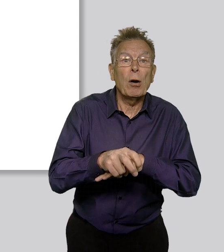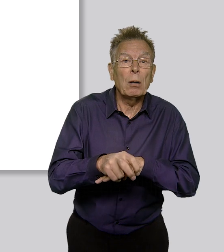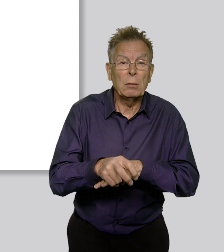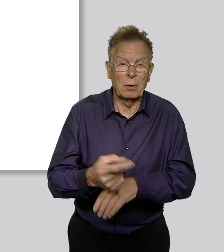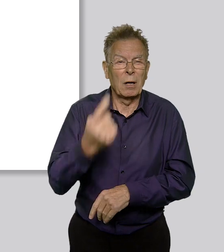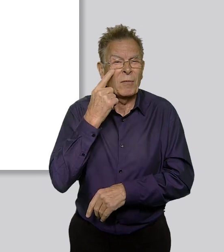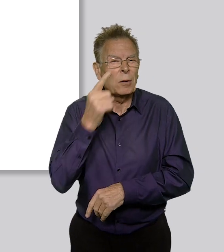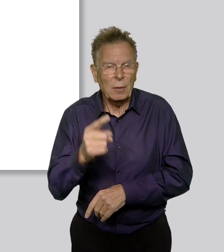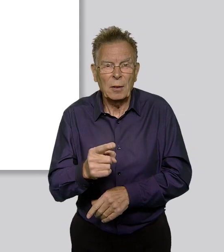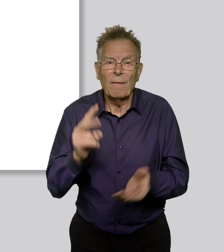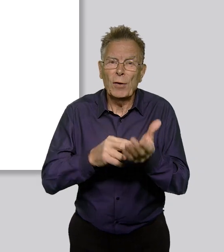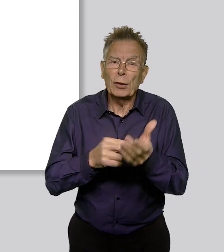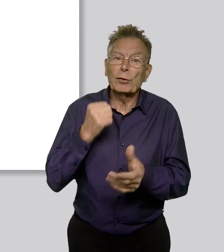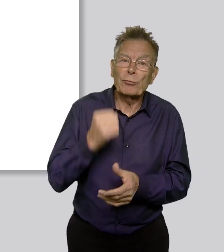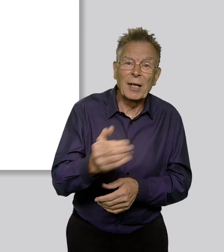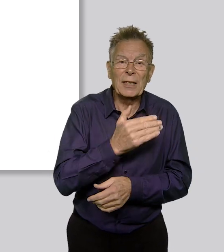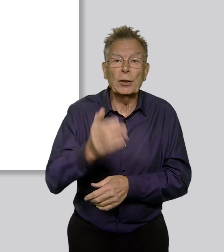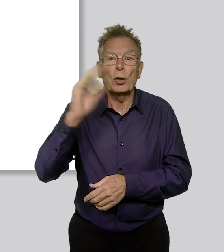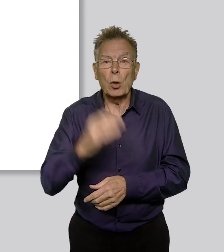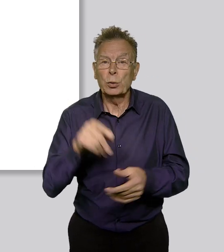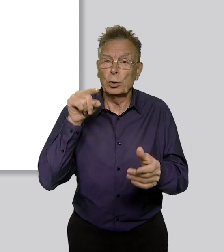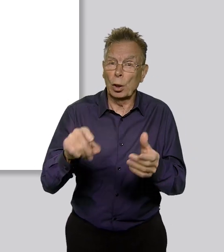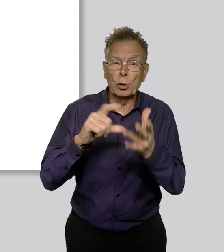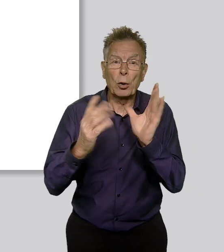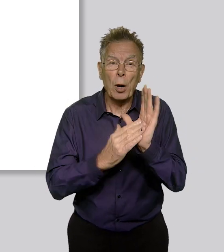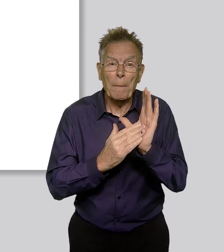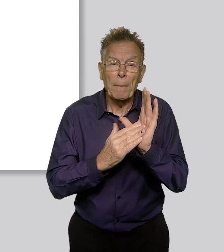information on SeatFrog, go to